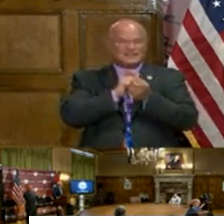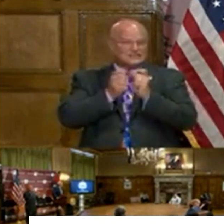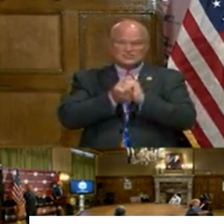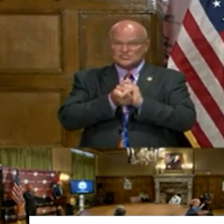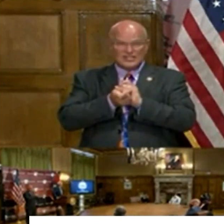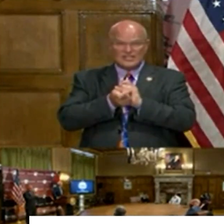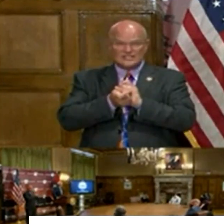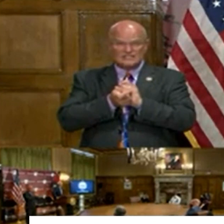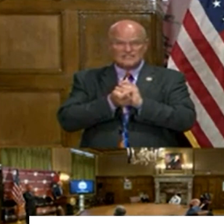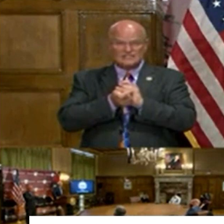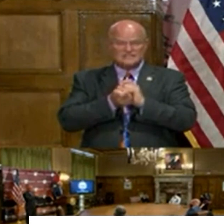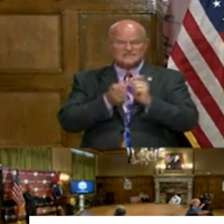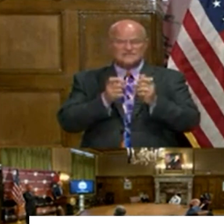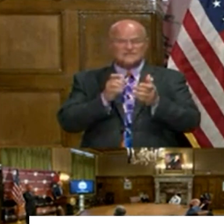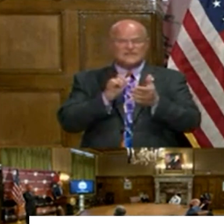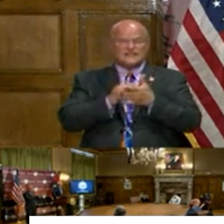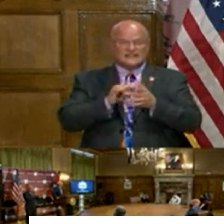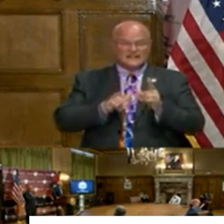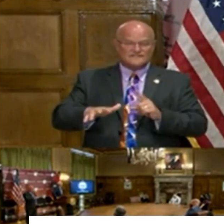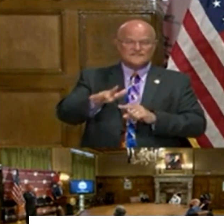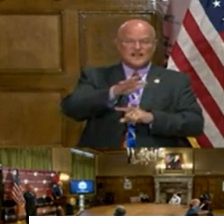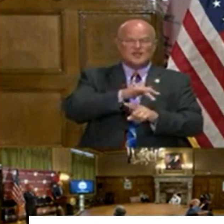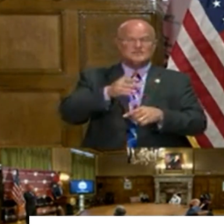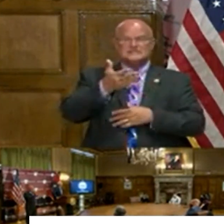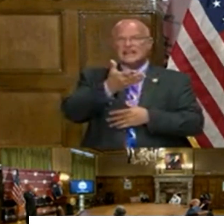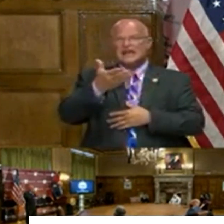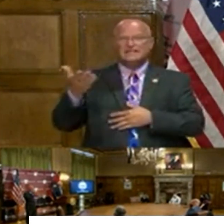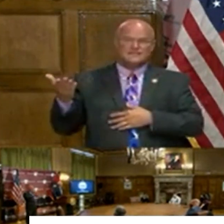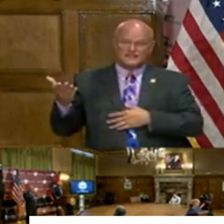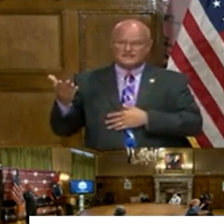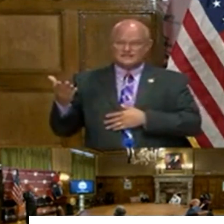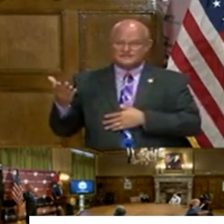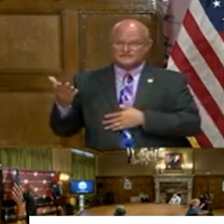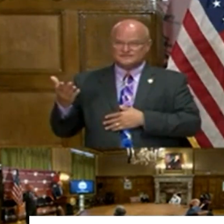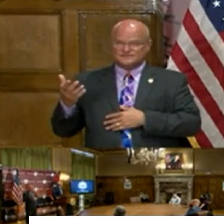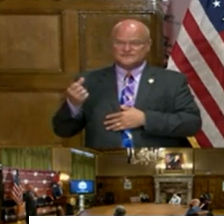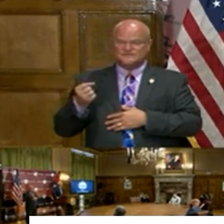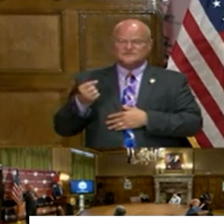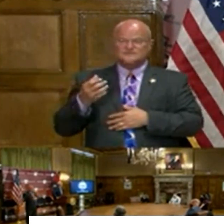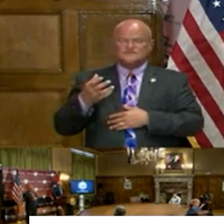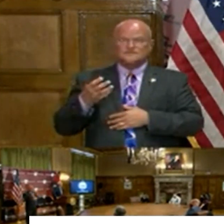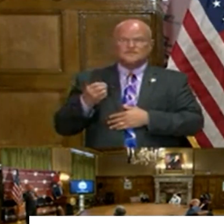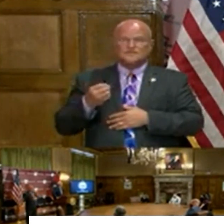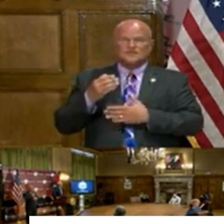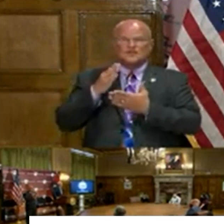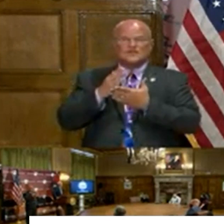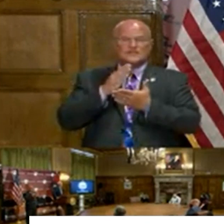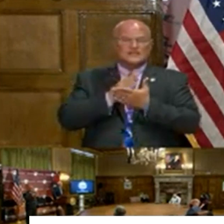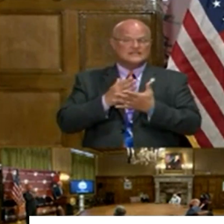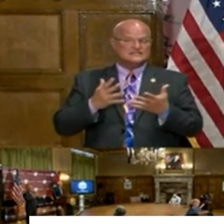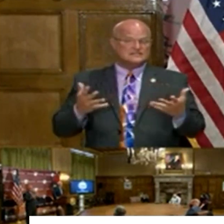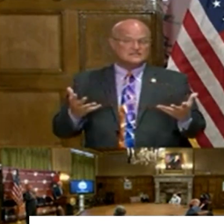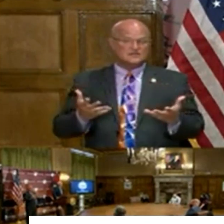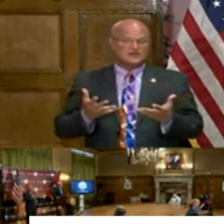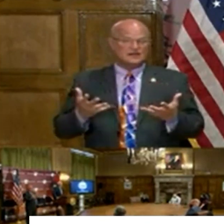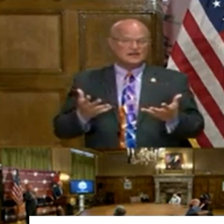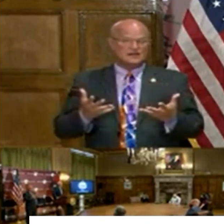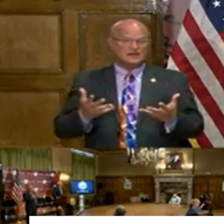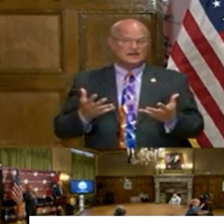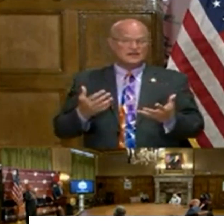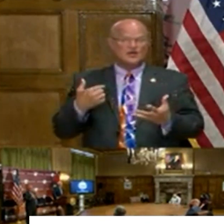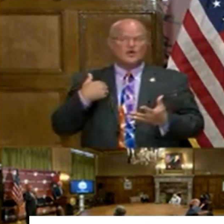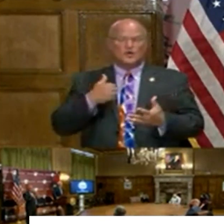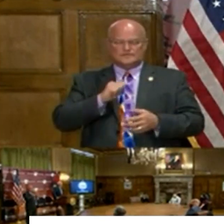change the environment that's out there. And so the lesson is we're